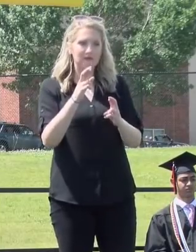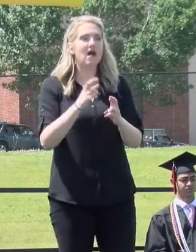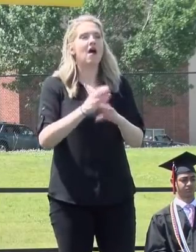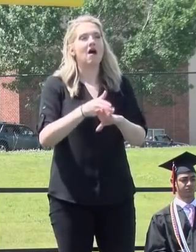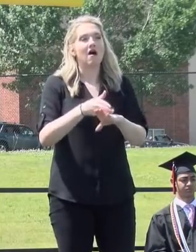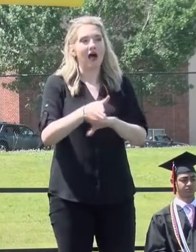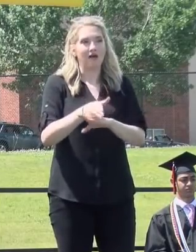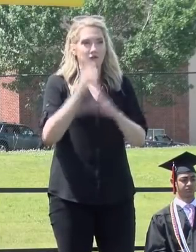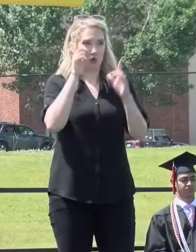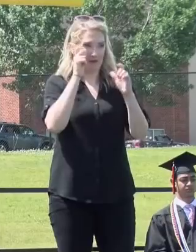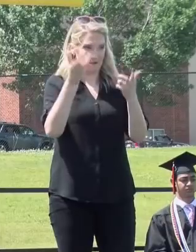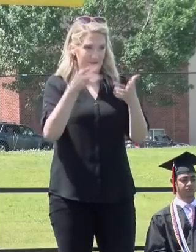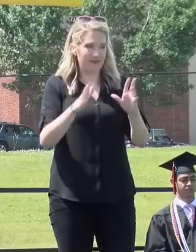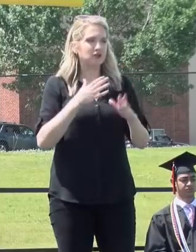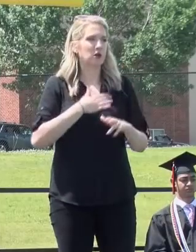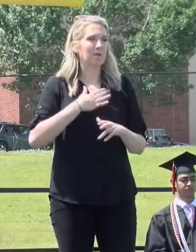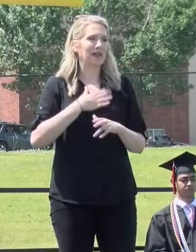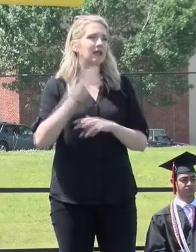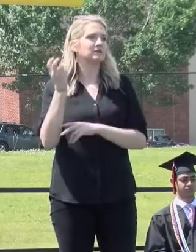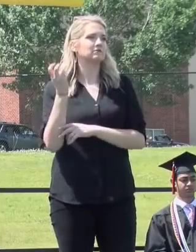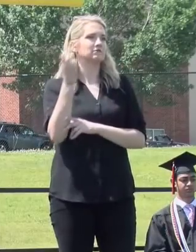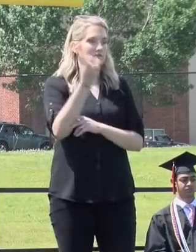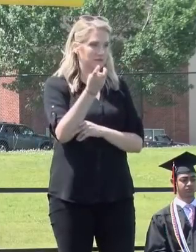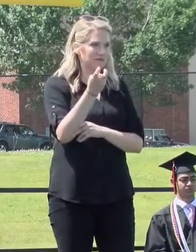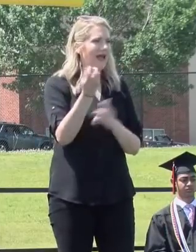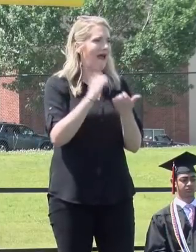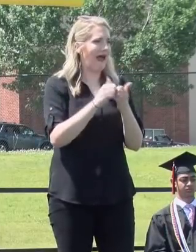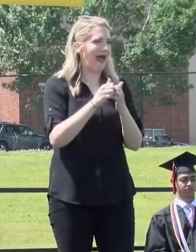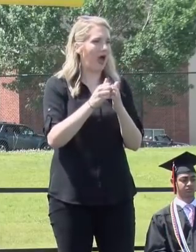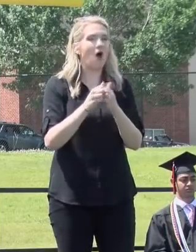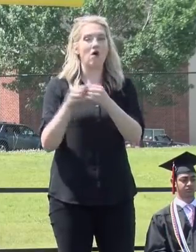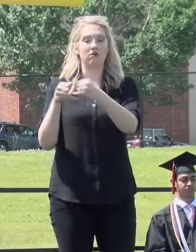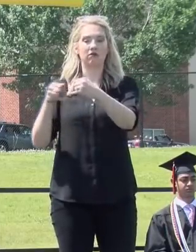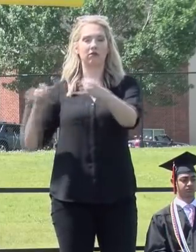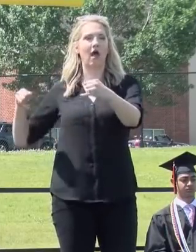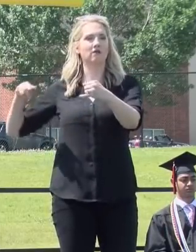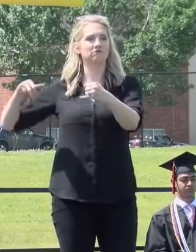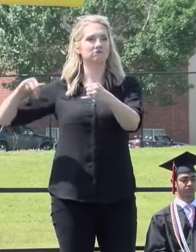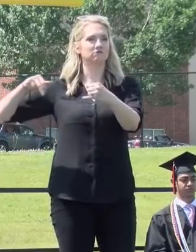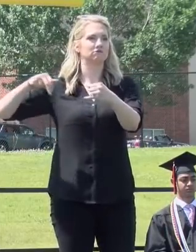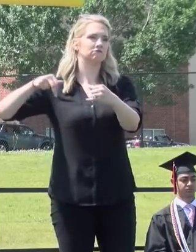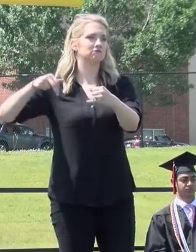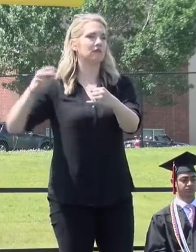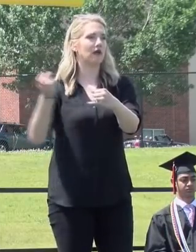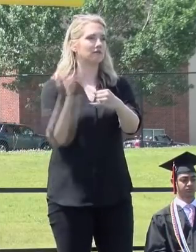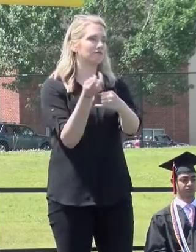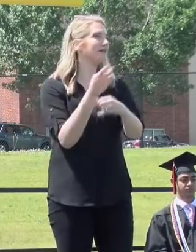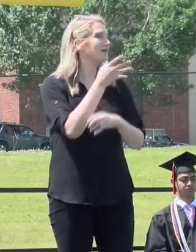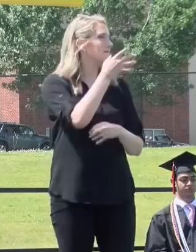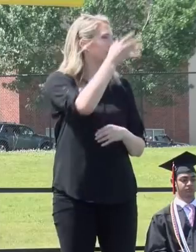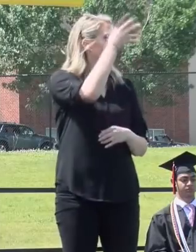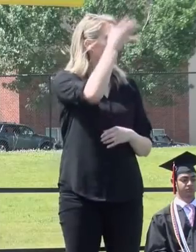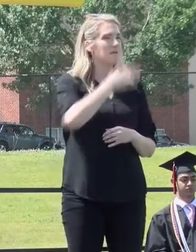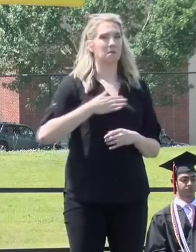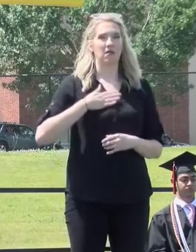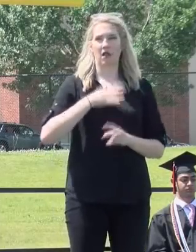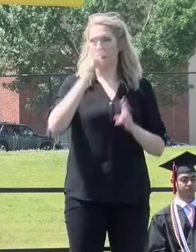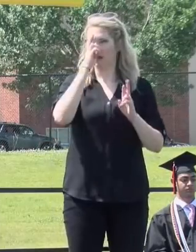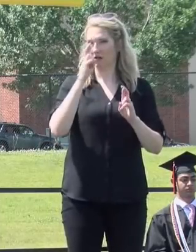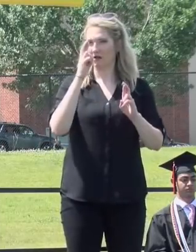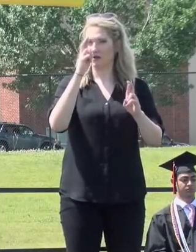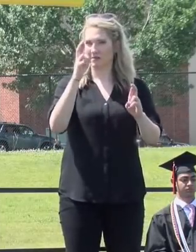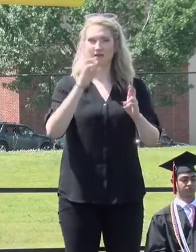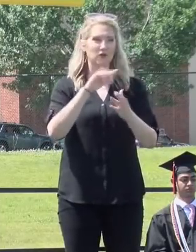return to your seats by following the sideline to your row. Parents, we ask that you be respectful and courteous